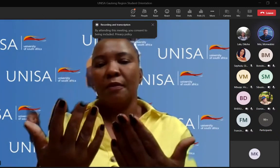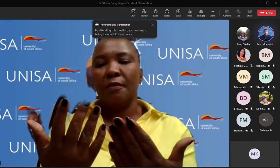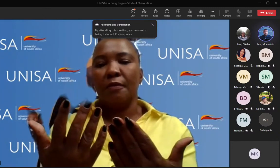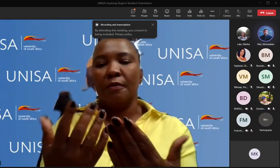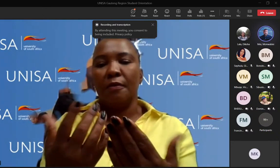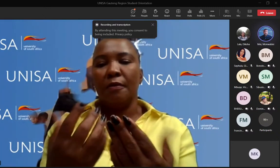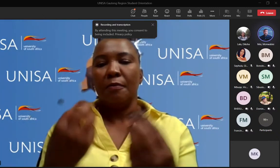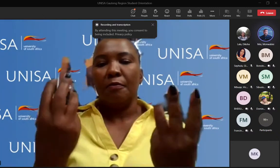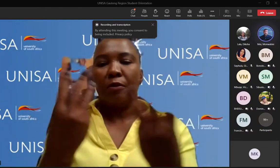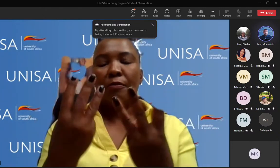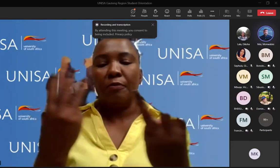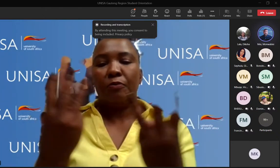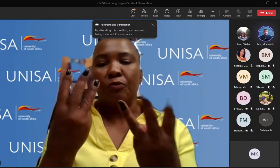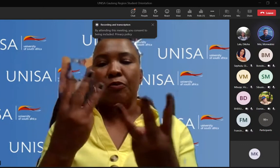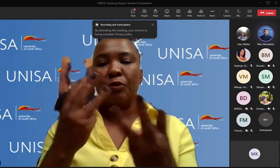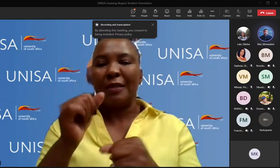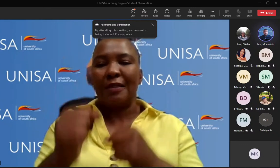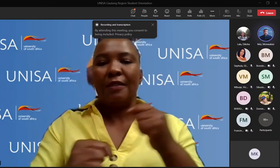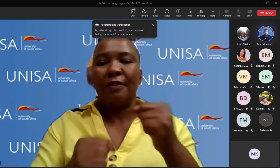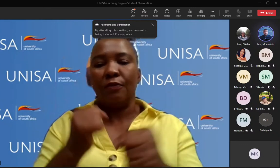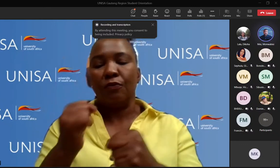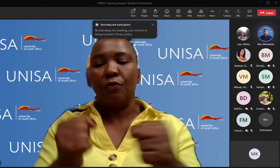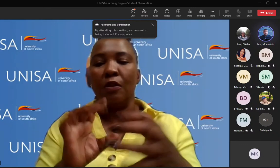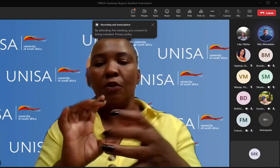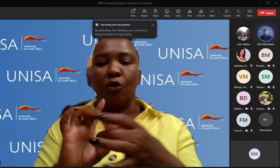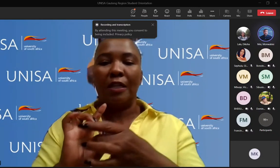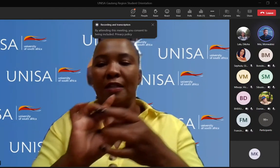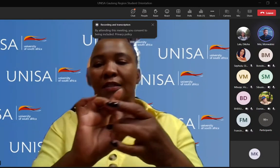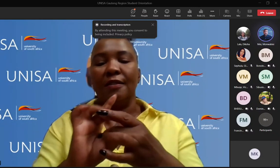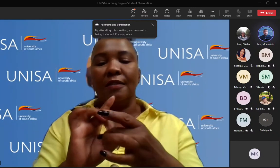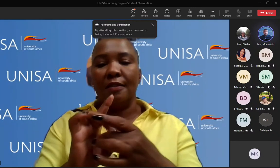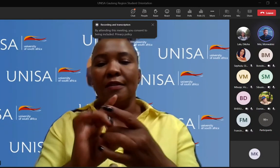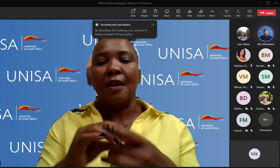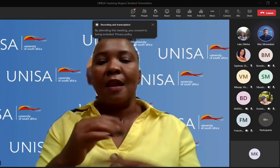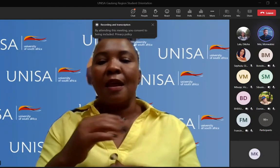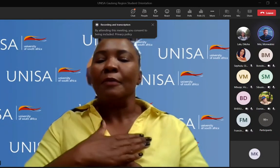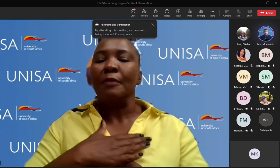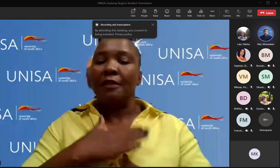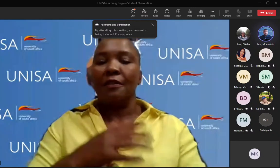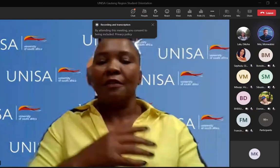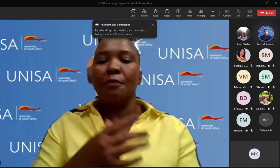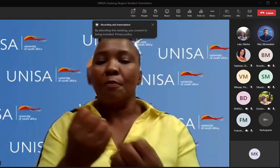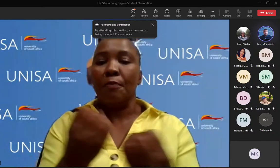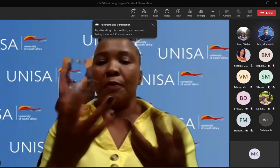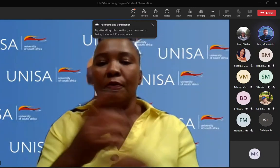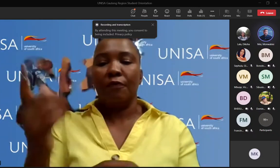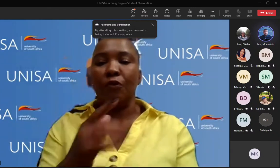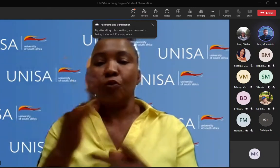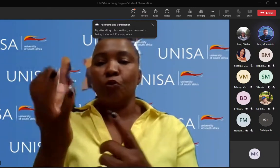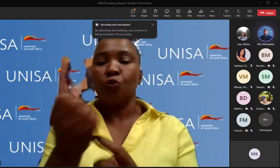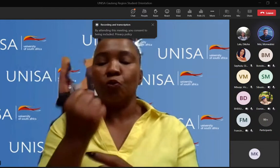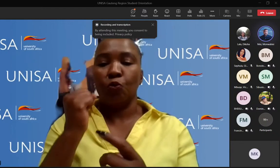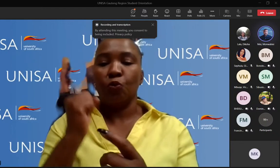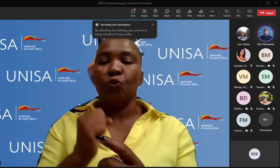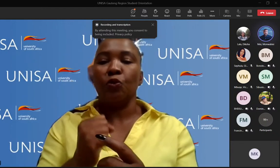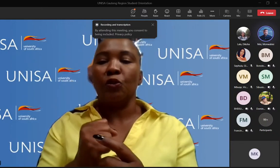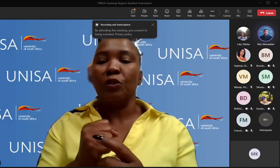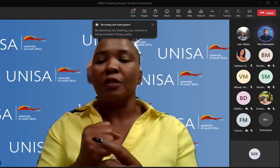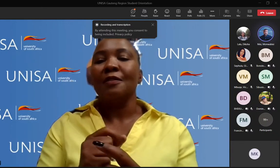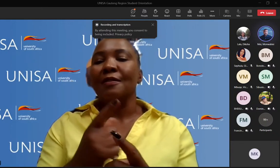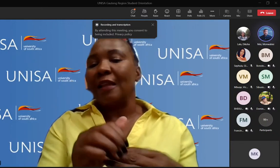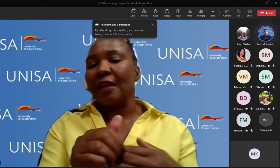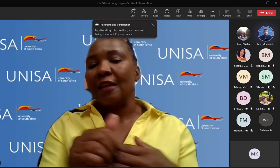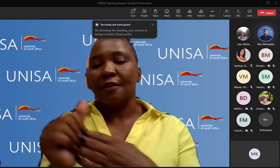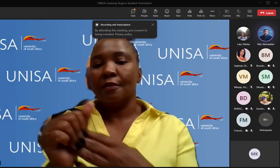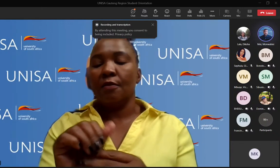with it with connection but I appreciated that the most of you actually uh took the instruction and follow through I appreciate it